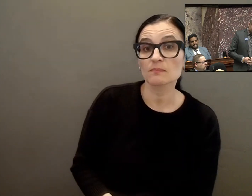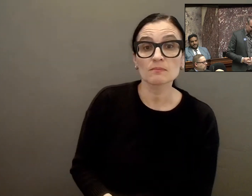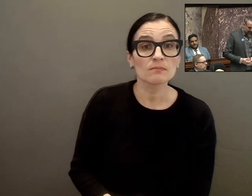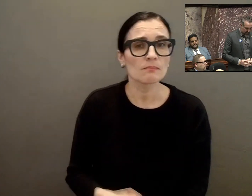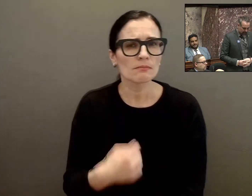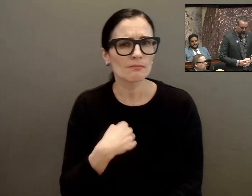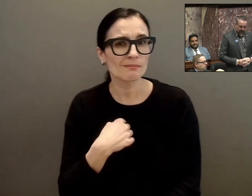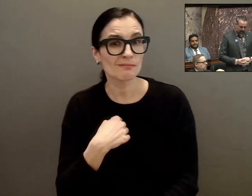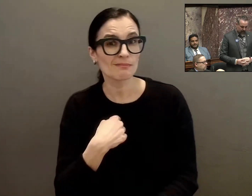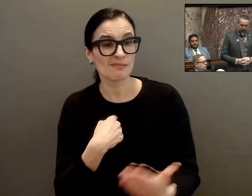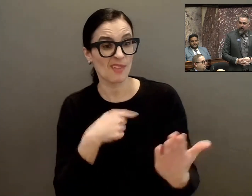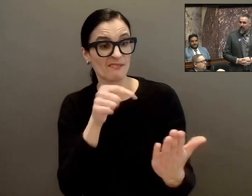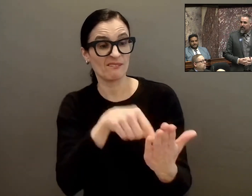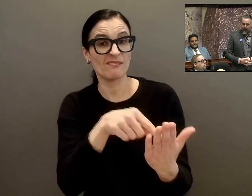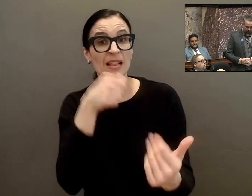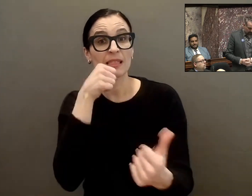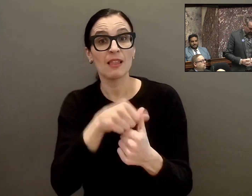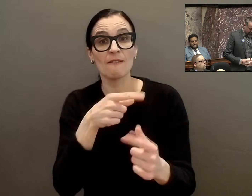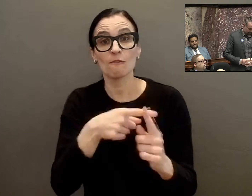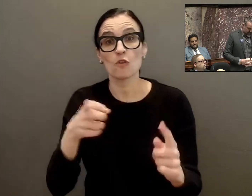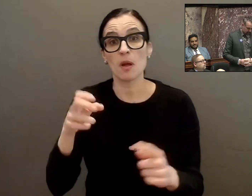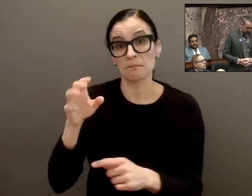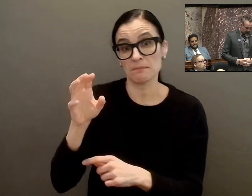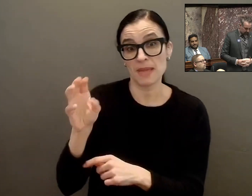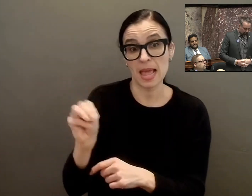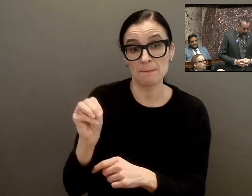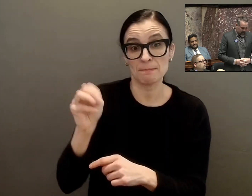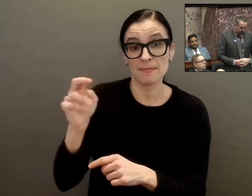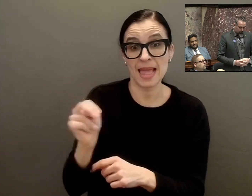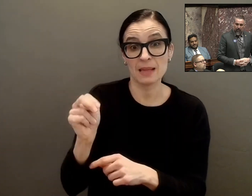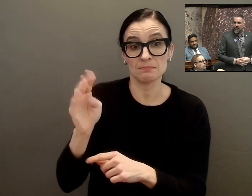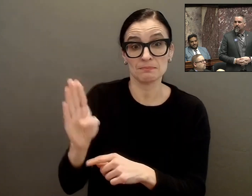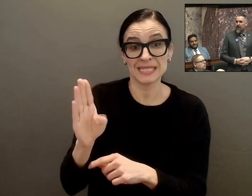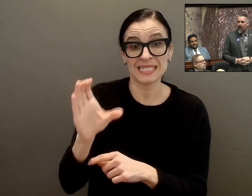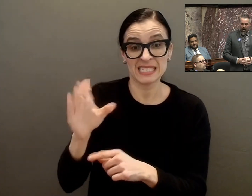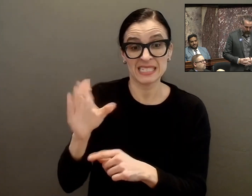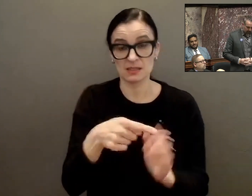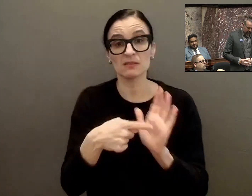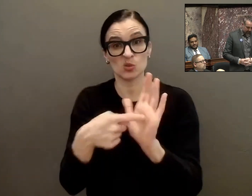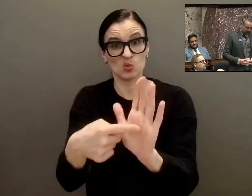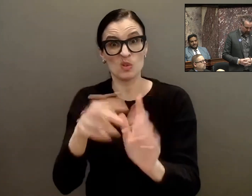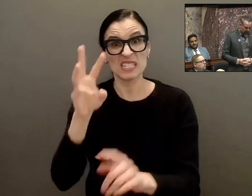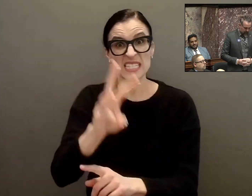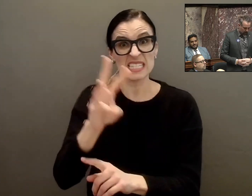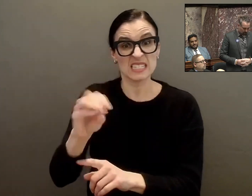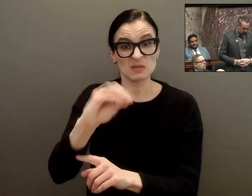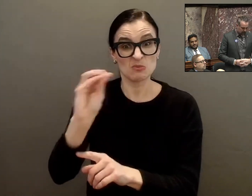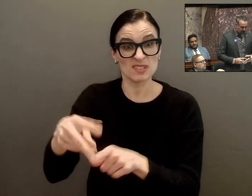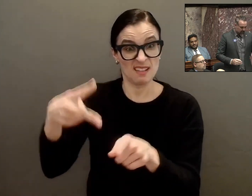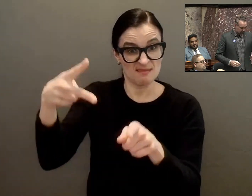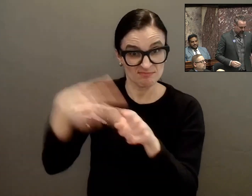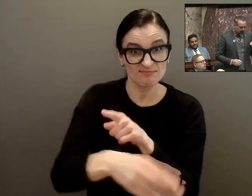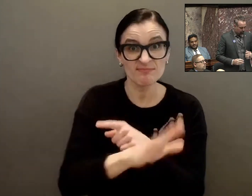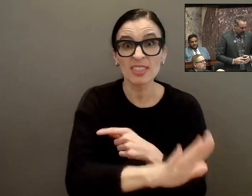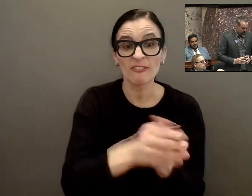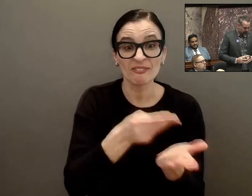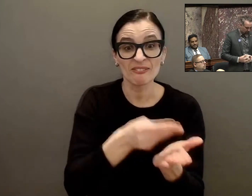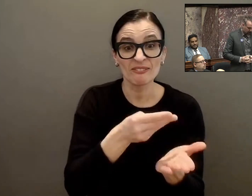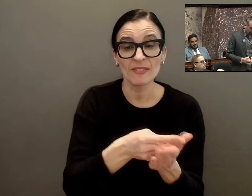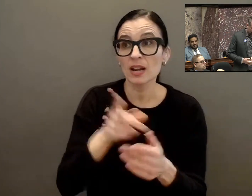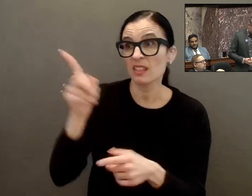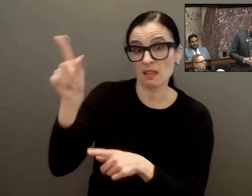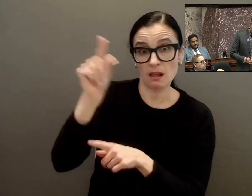getting a 66% cut in their funding. This government is willing to spend $118,000